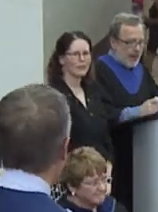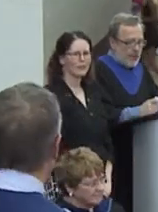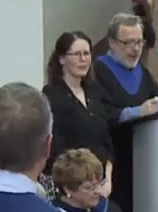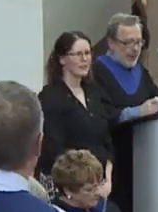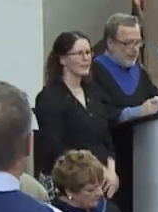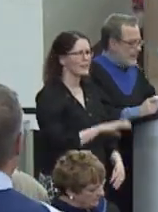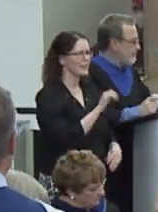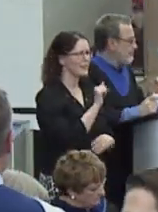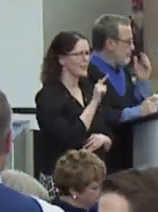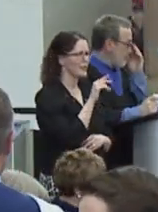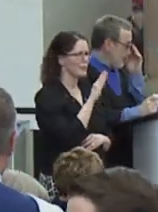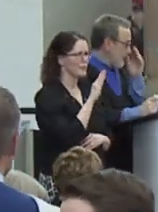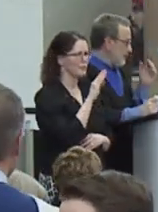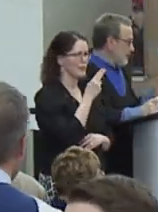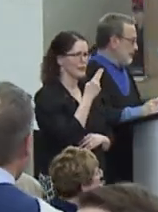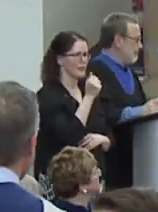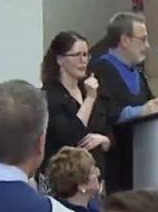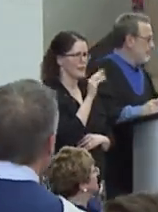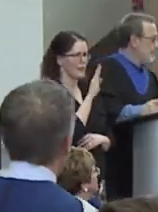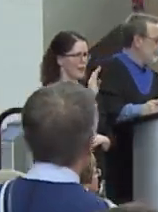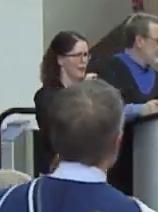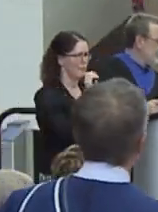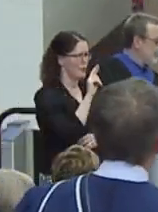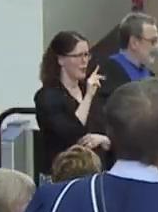Caleb Habermel.